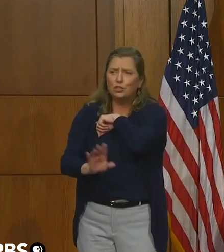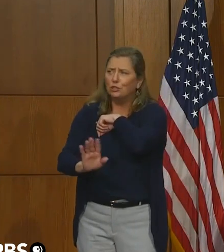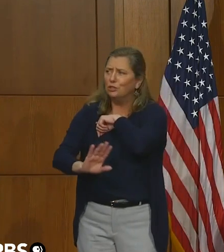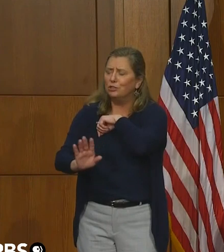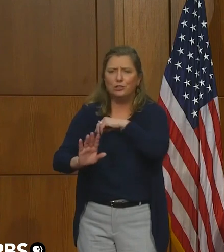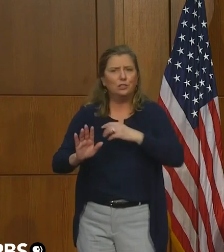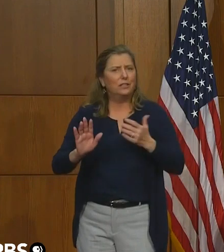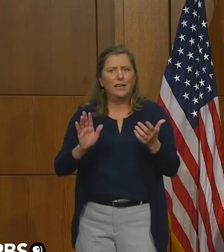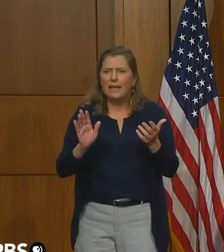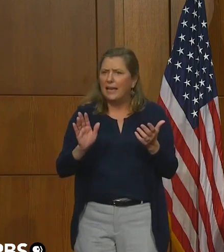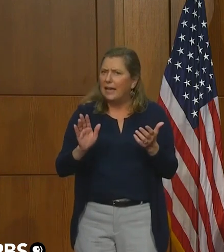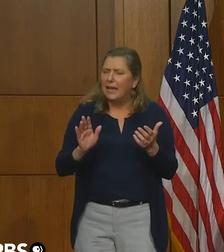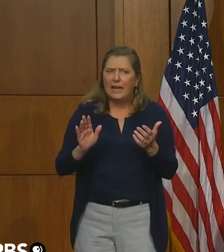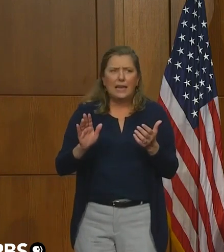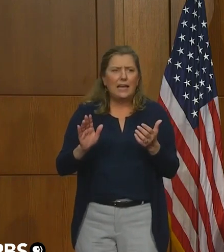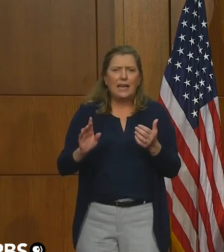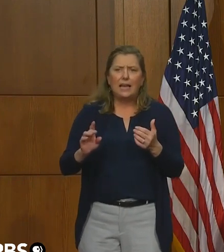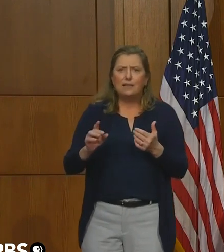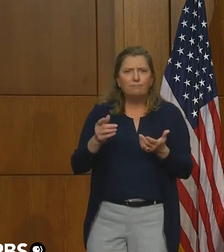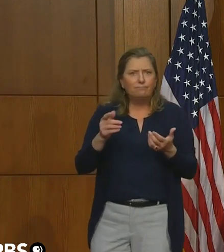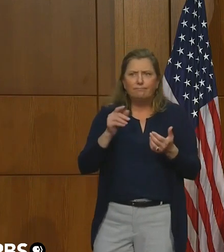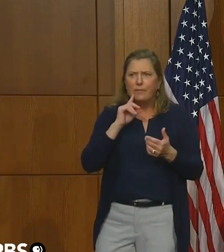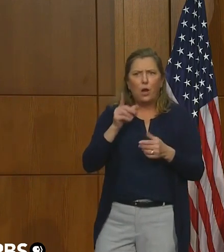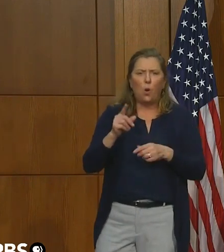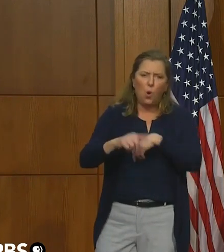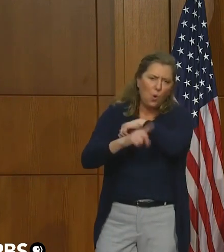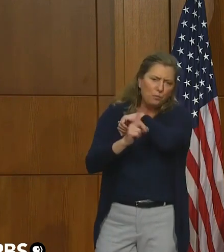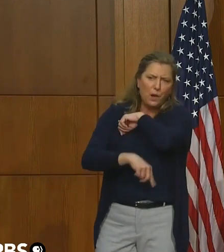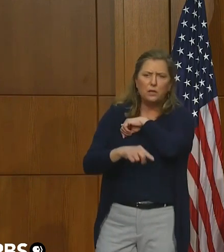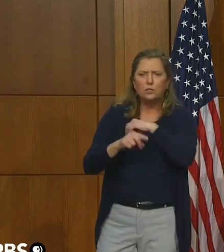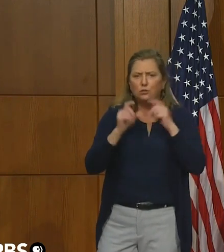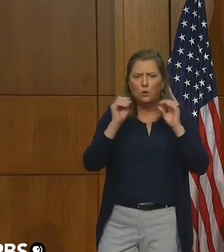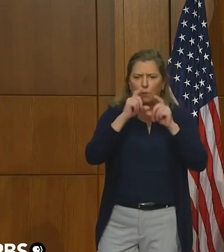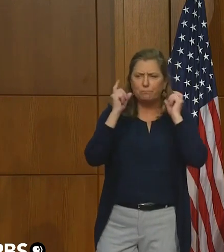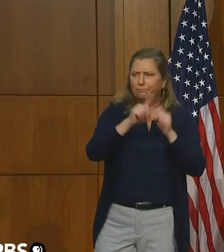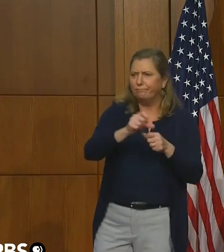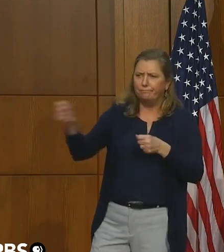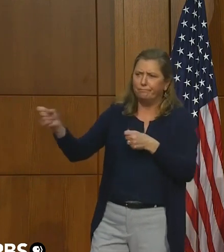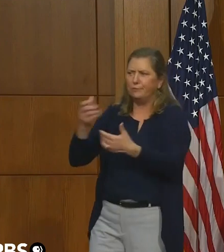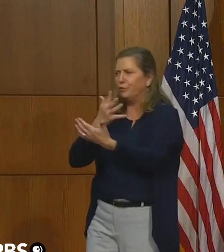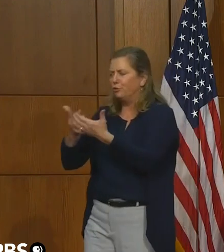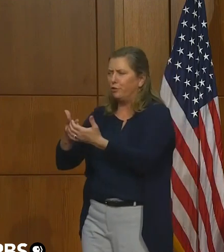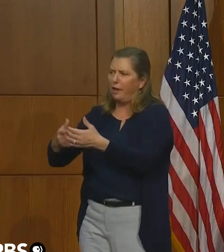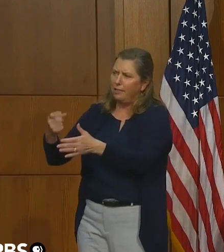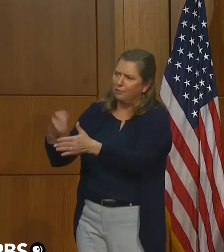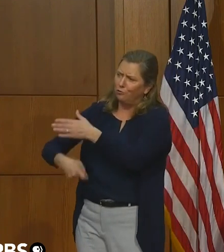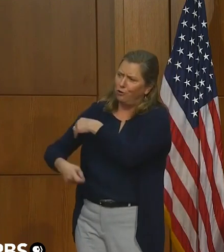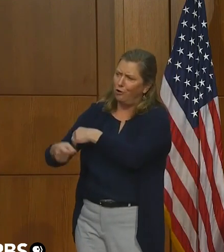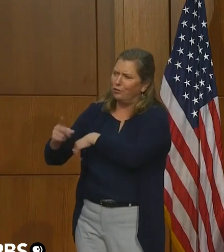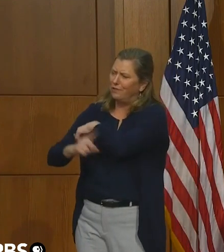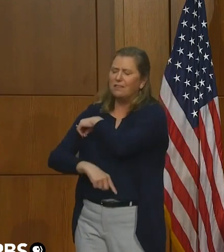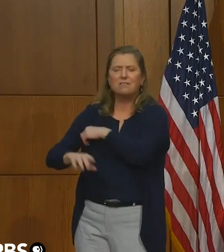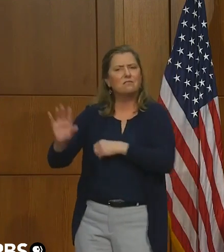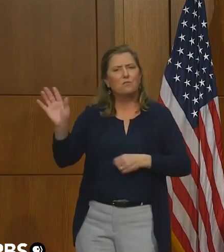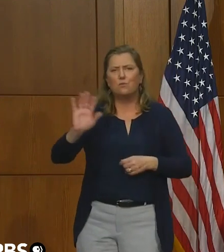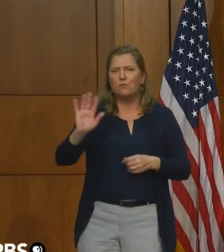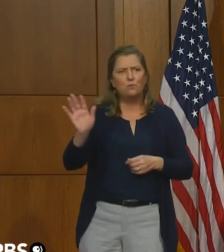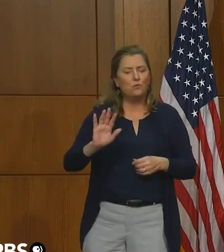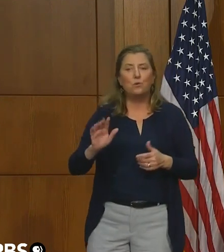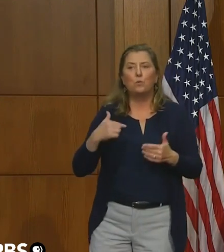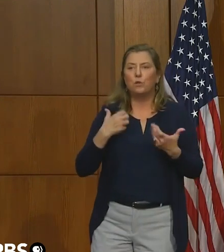about certainly putting people in jail, charging them large fines. That's not what we're trying to do here. We're trying